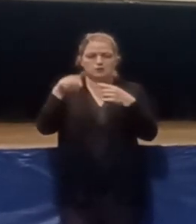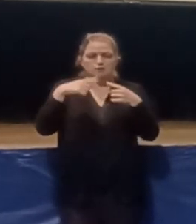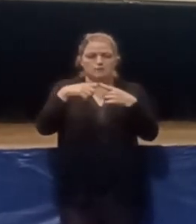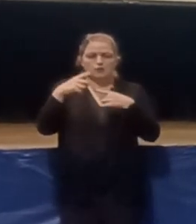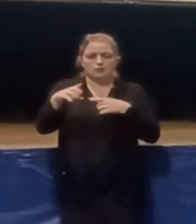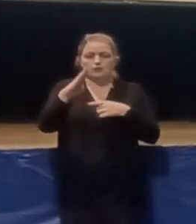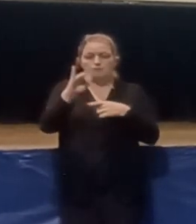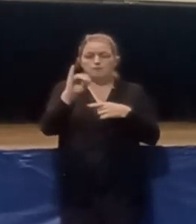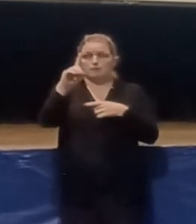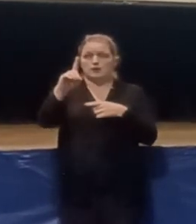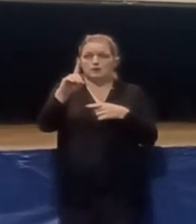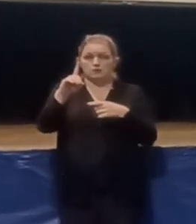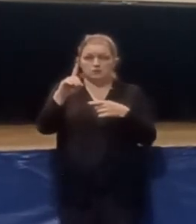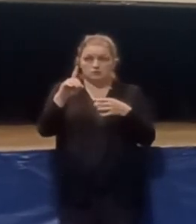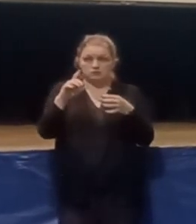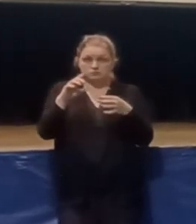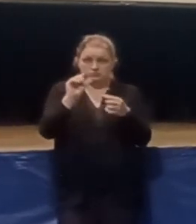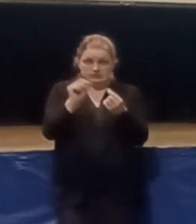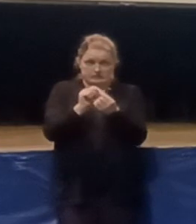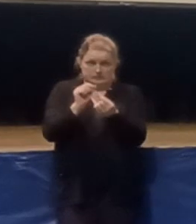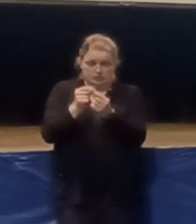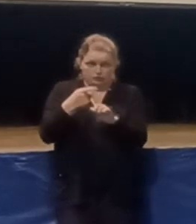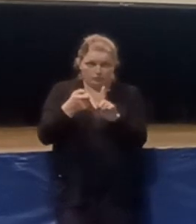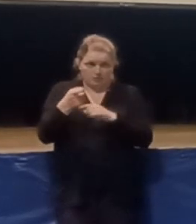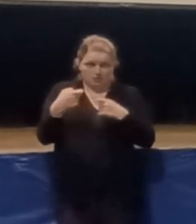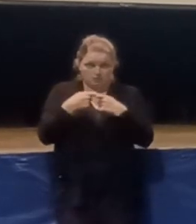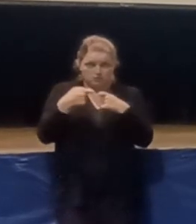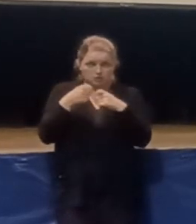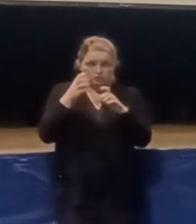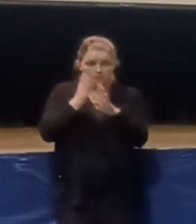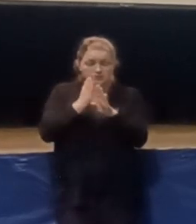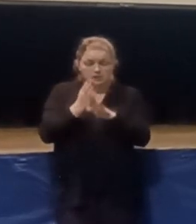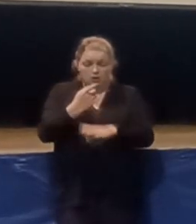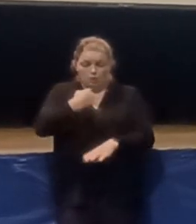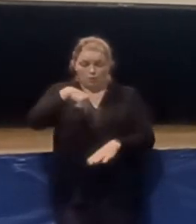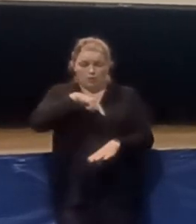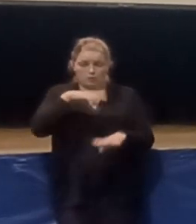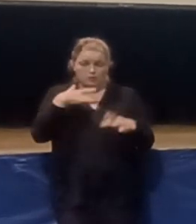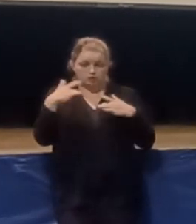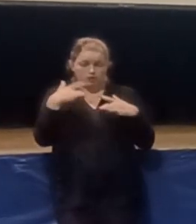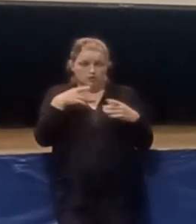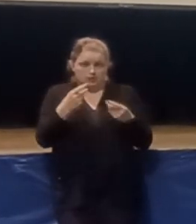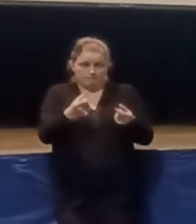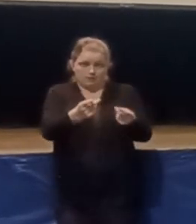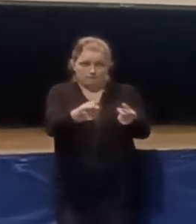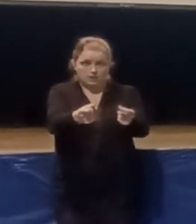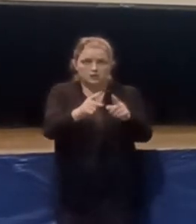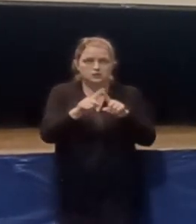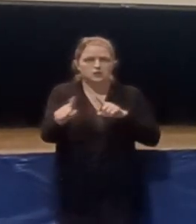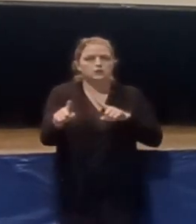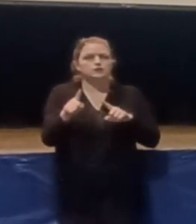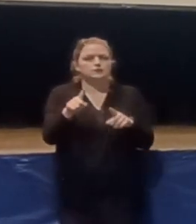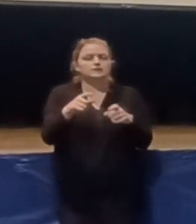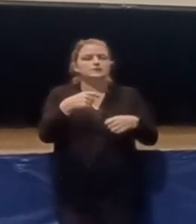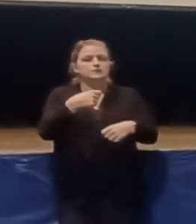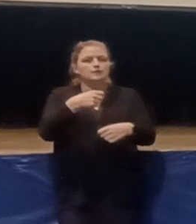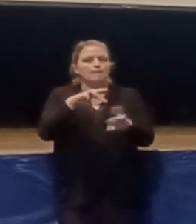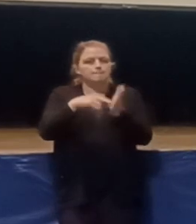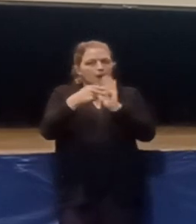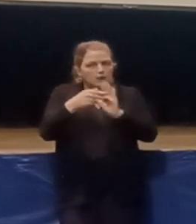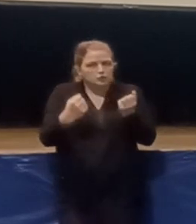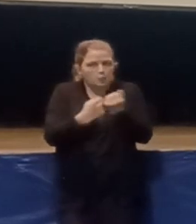bid specs for those new battery electric buses. And we were very concerned, I'll say this very quickly, and again, it's meant in a very supportive way